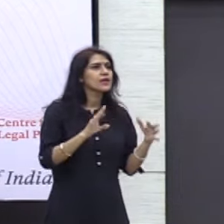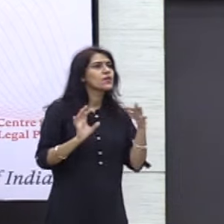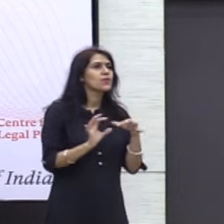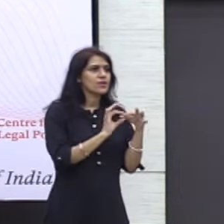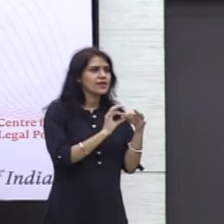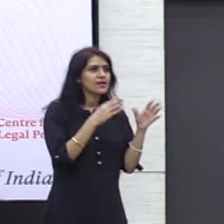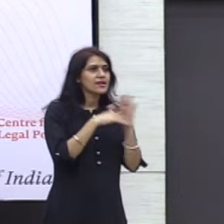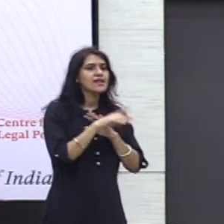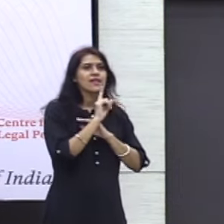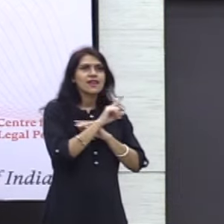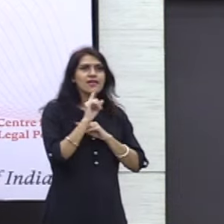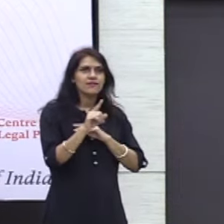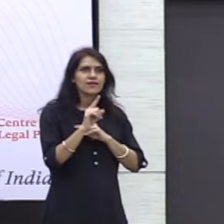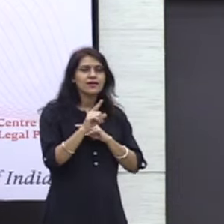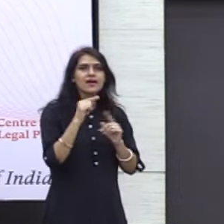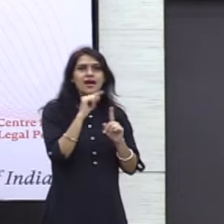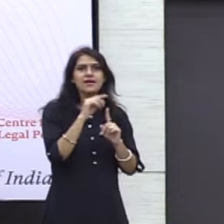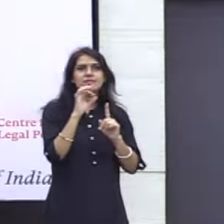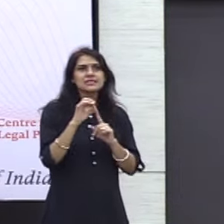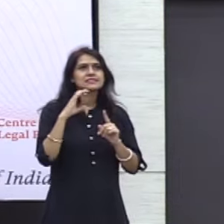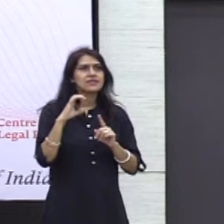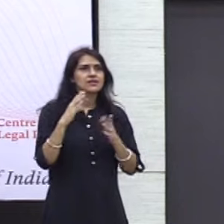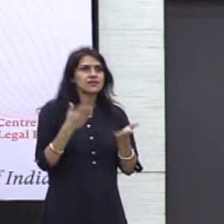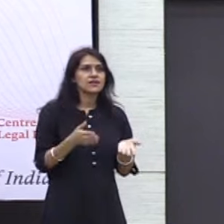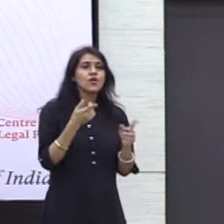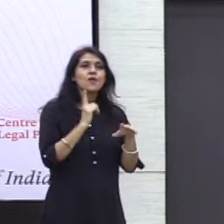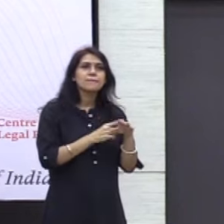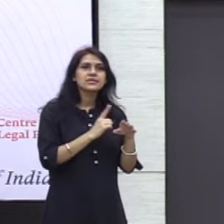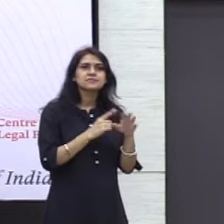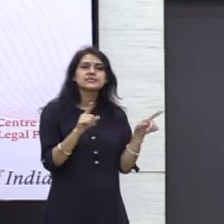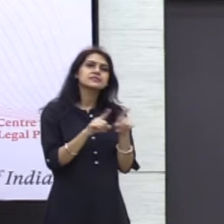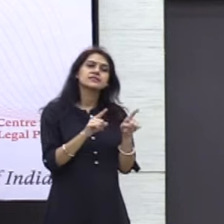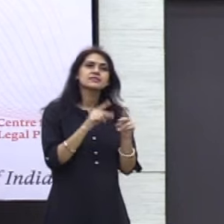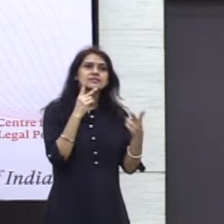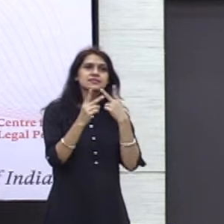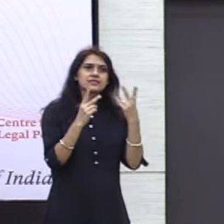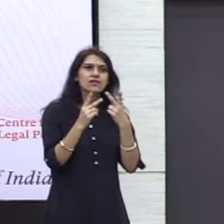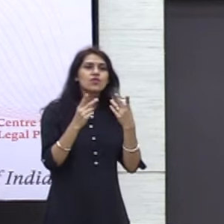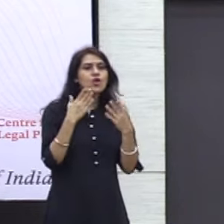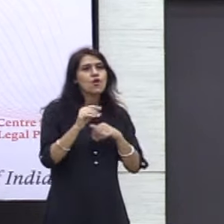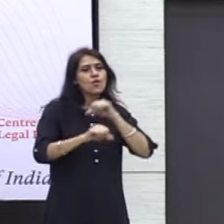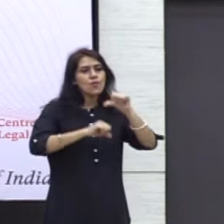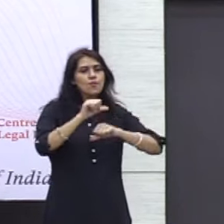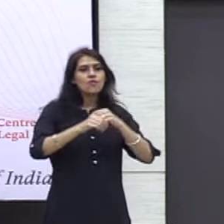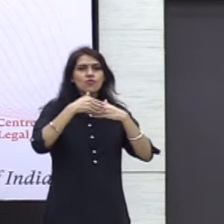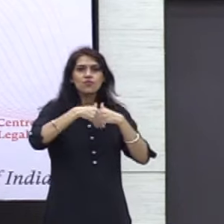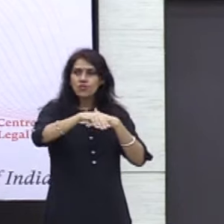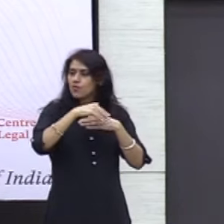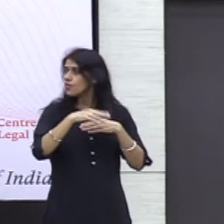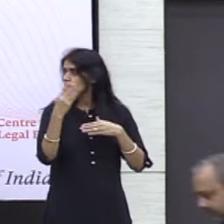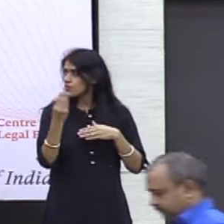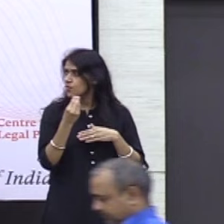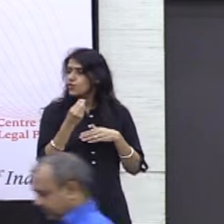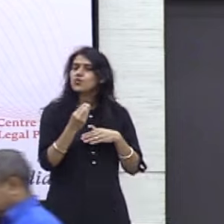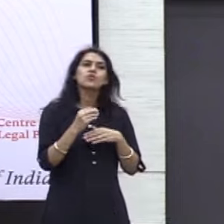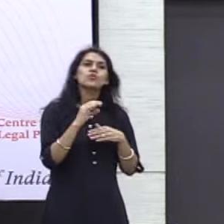11 in the IPC. And if you look at punishments as well, while there has been a move towards some form of